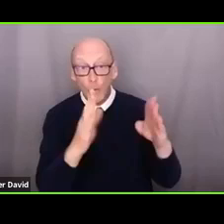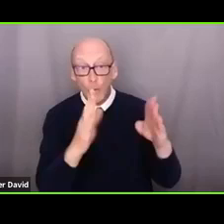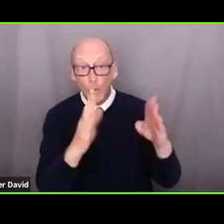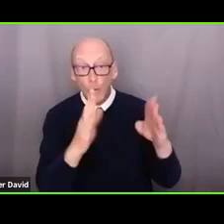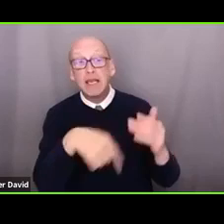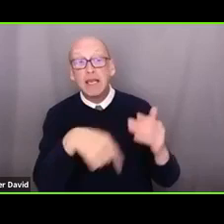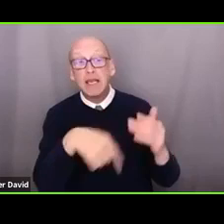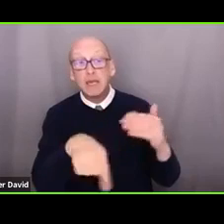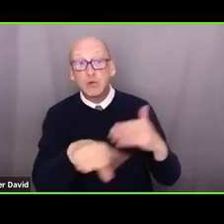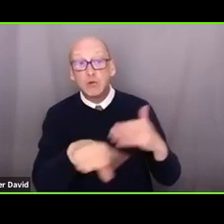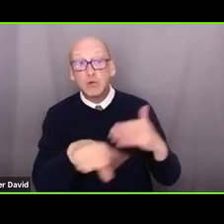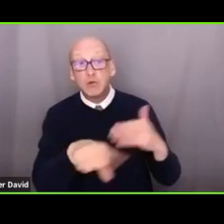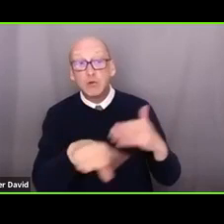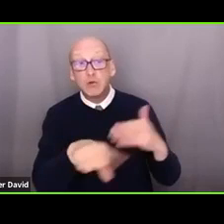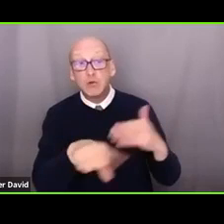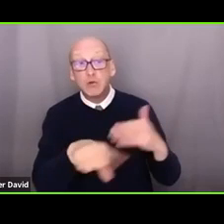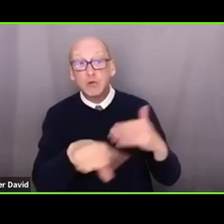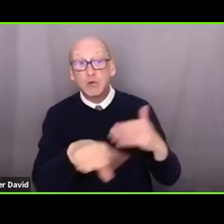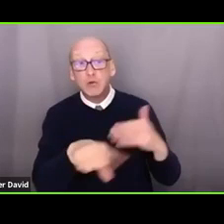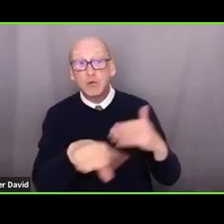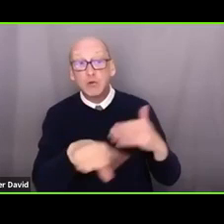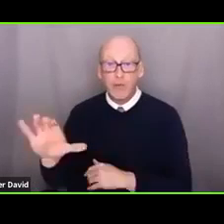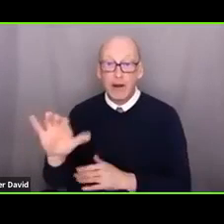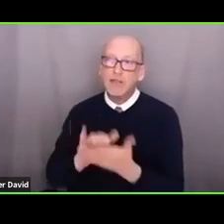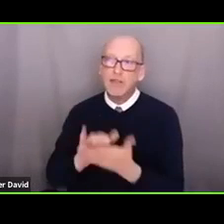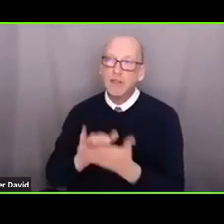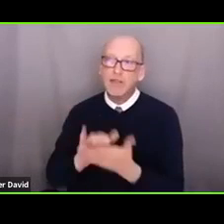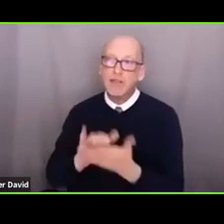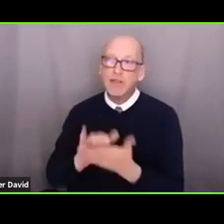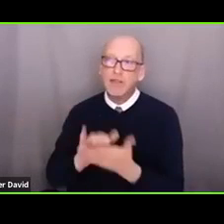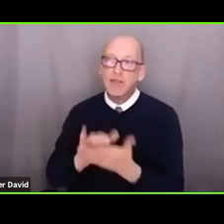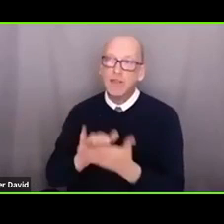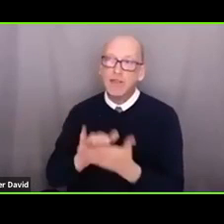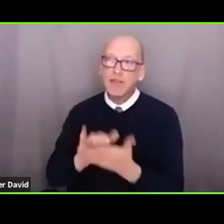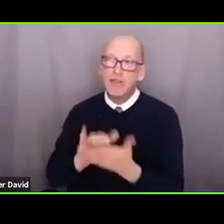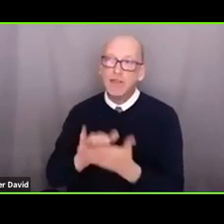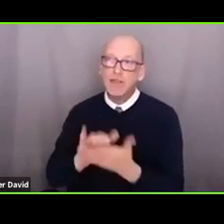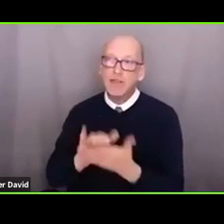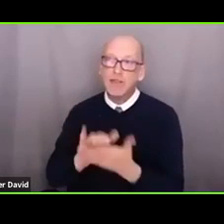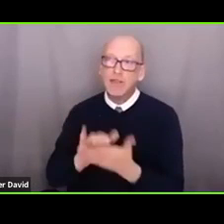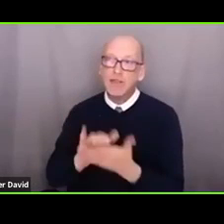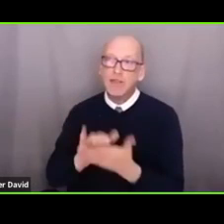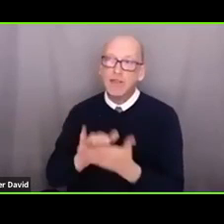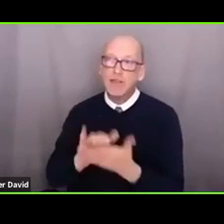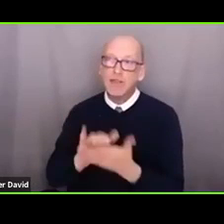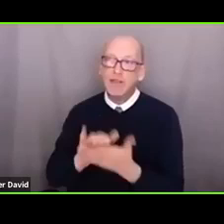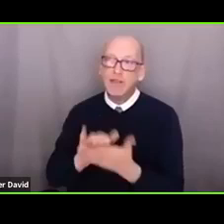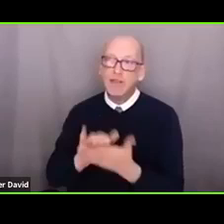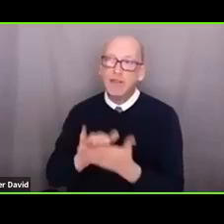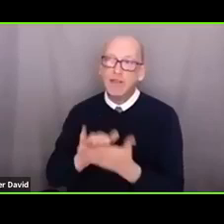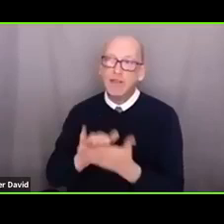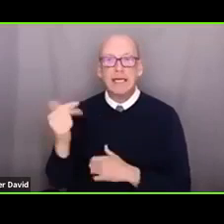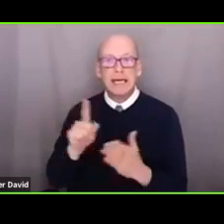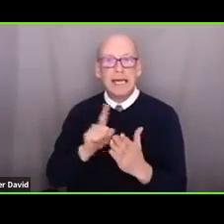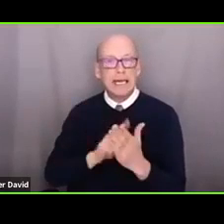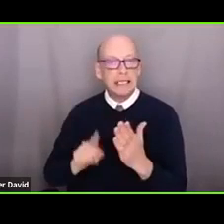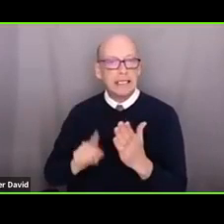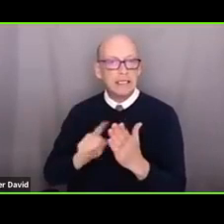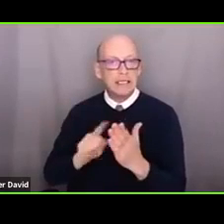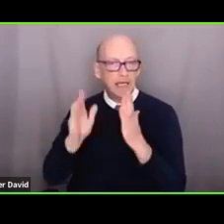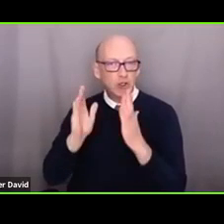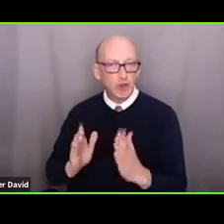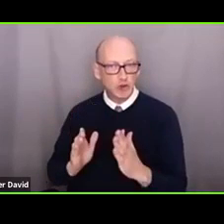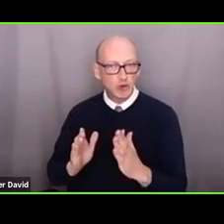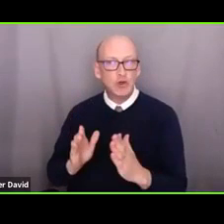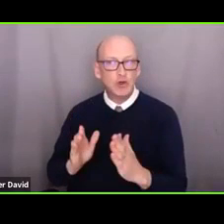more? Yeah, that's a great question. We'll have about 13 health inspectors that are actually going